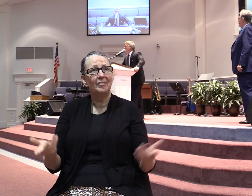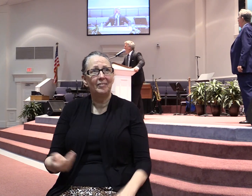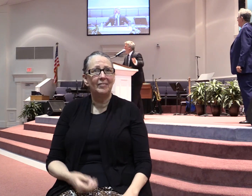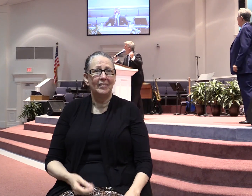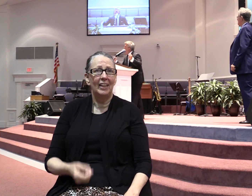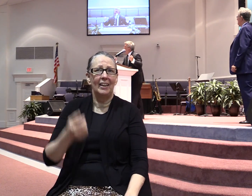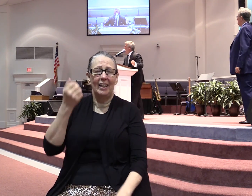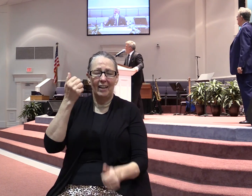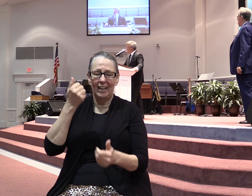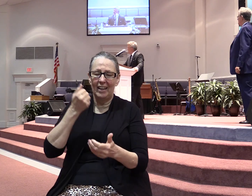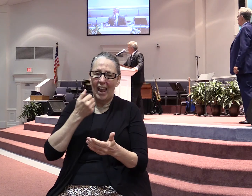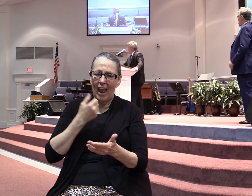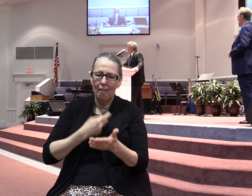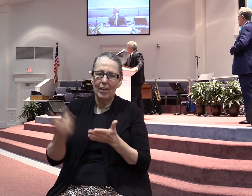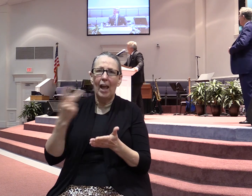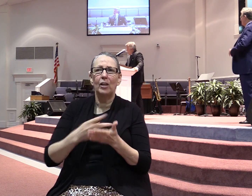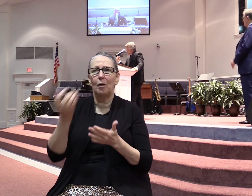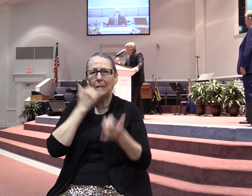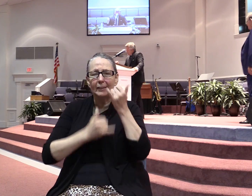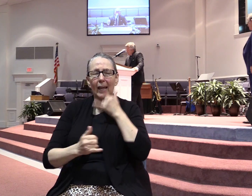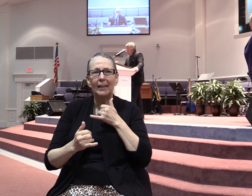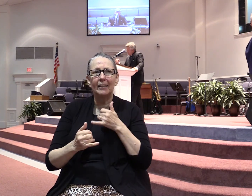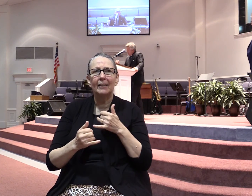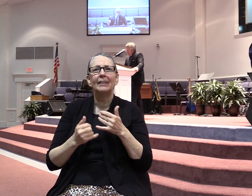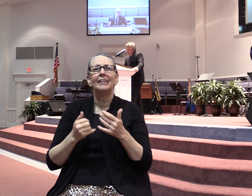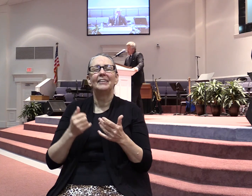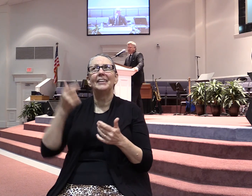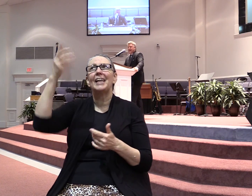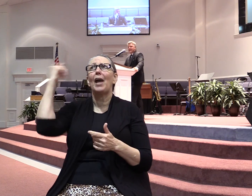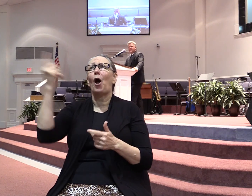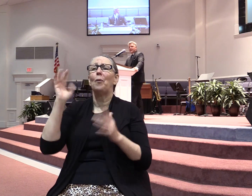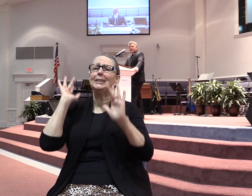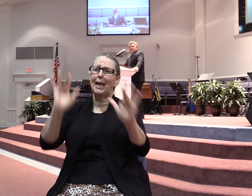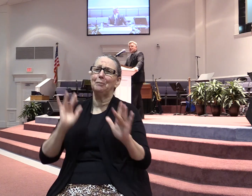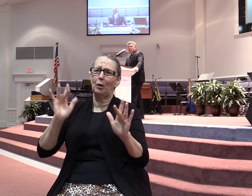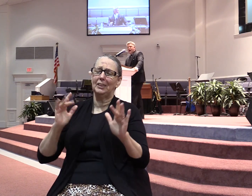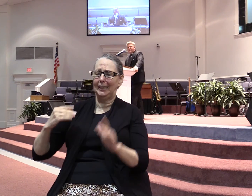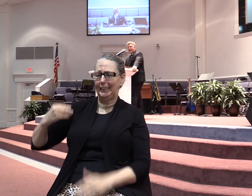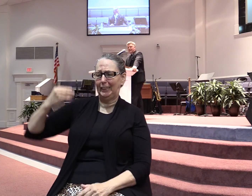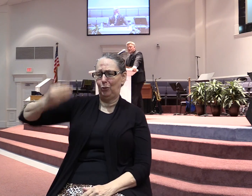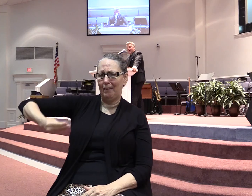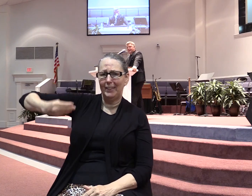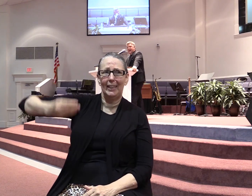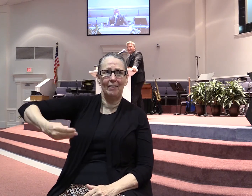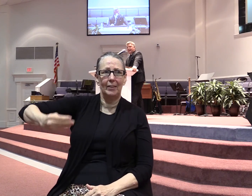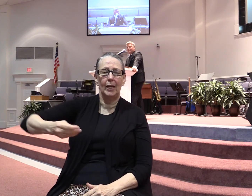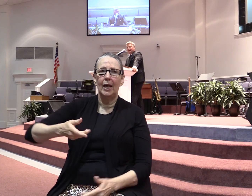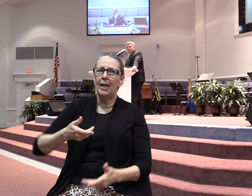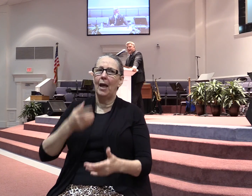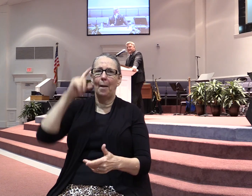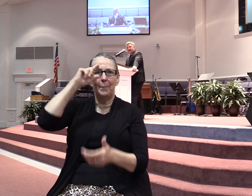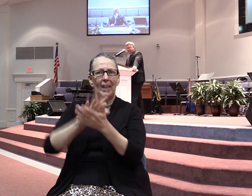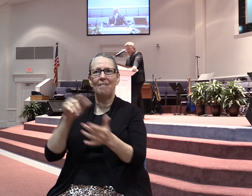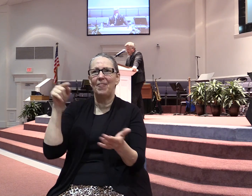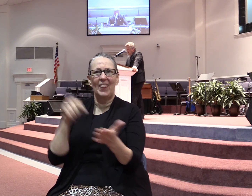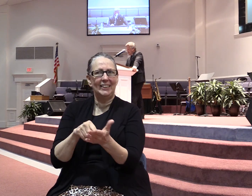For every failure, there is a provision of divine mercy. Be confident of this one thing, Philippians